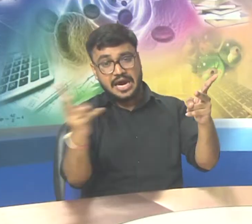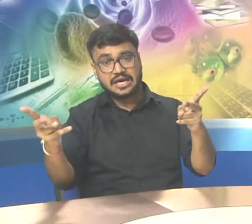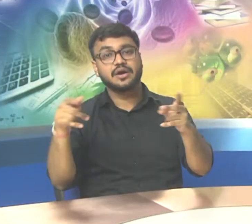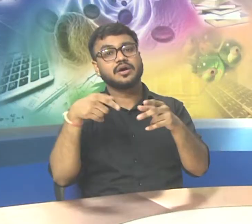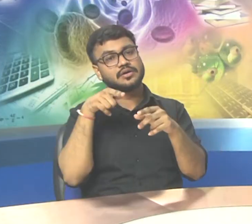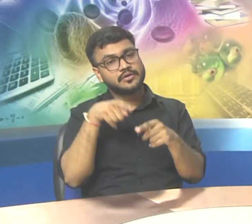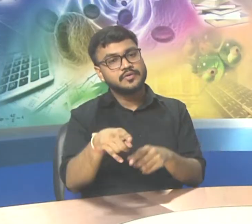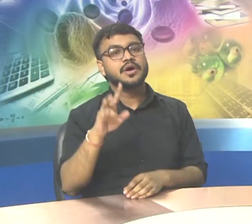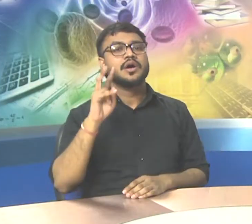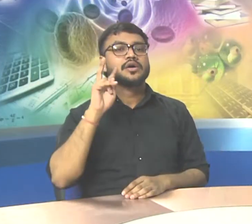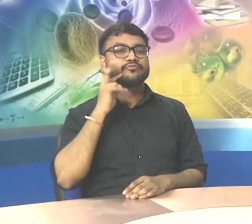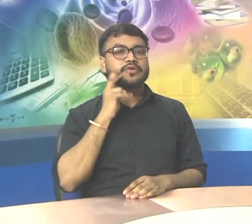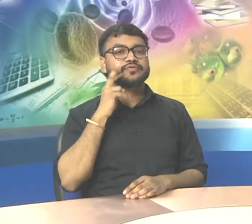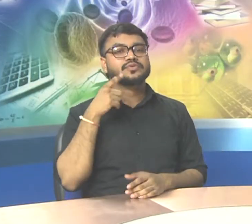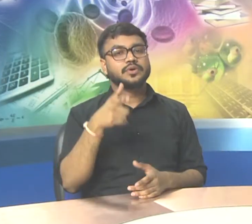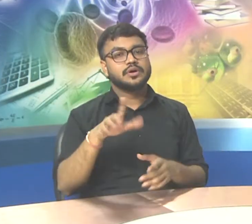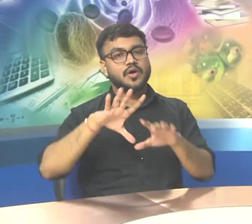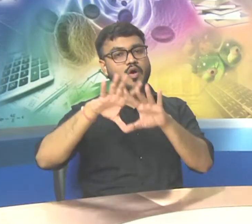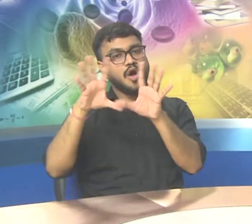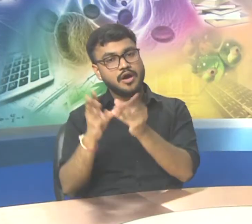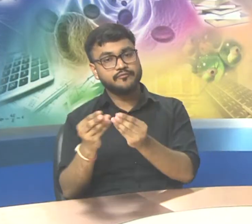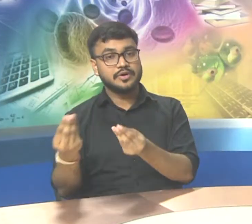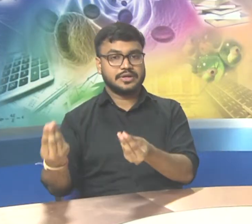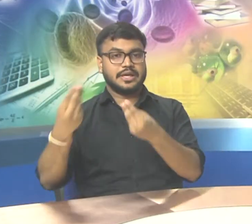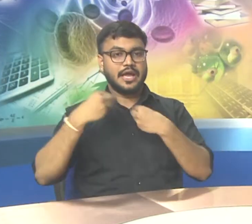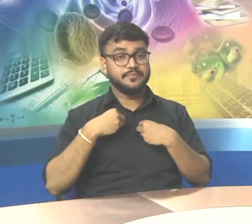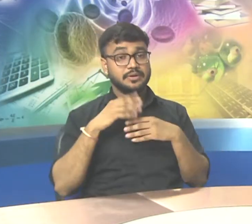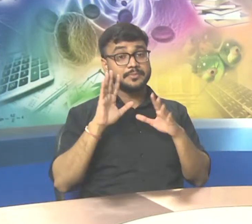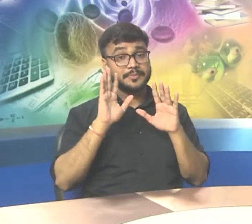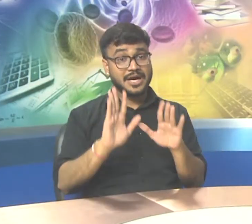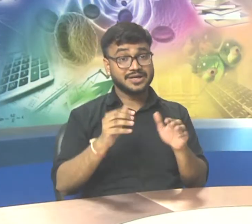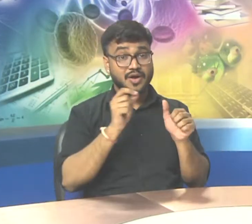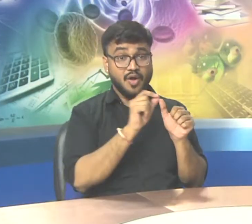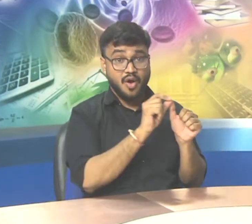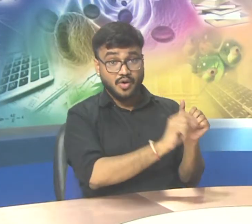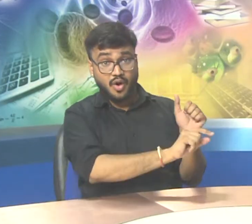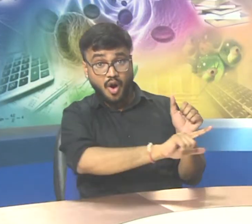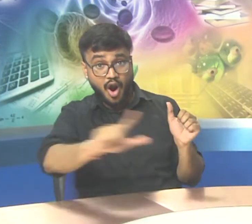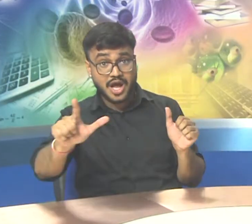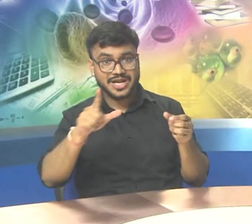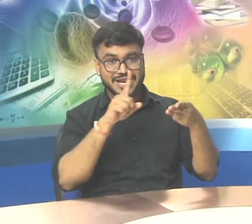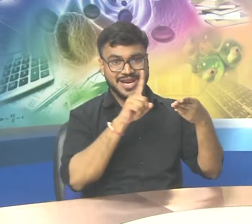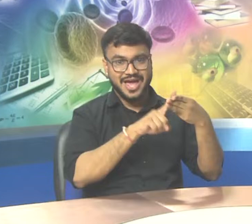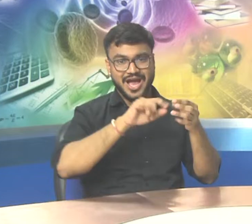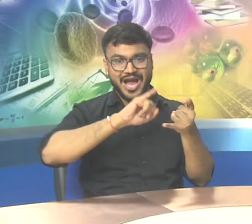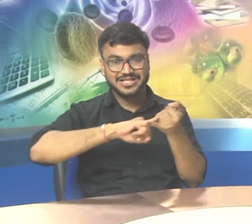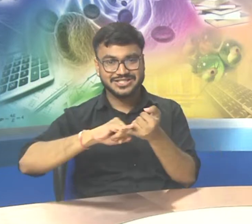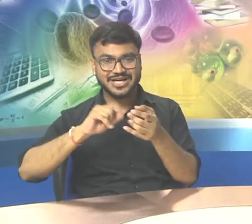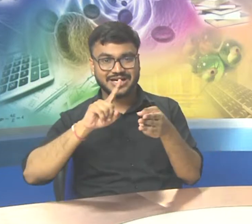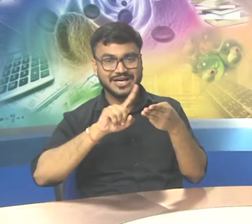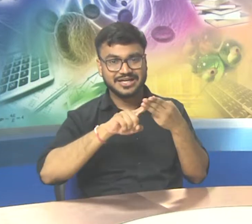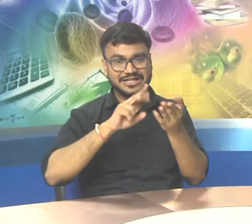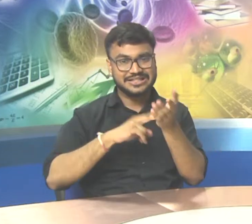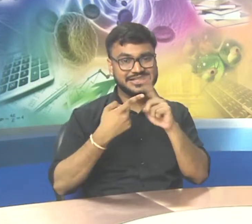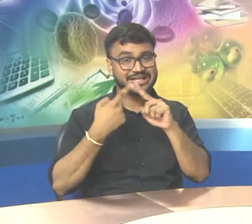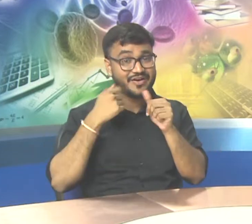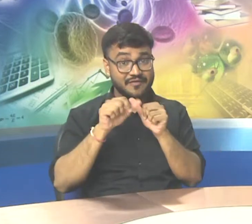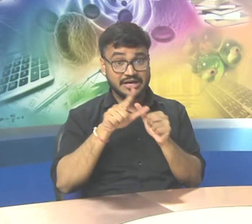because protein from vegetable source do not contain all essential amino